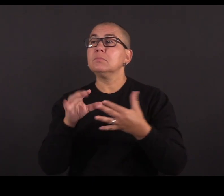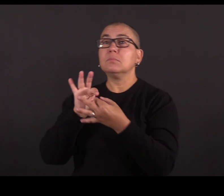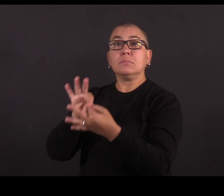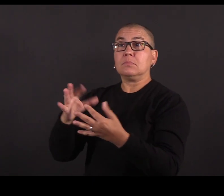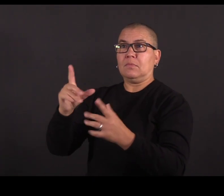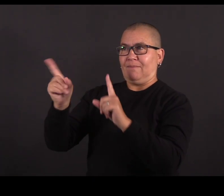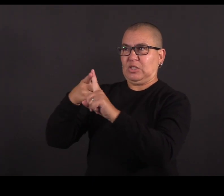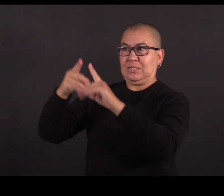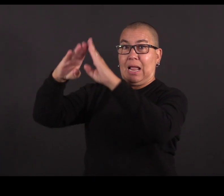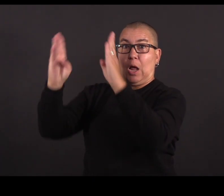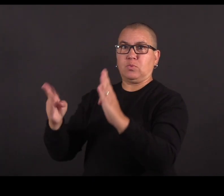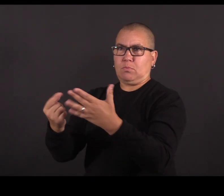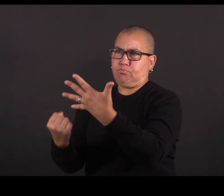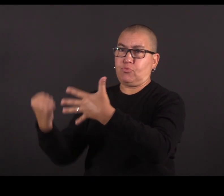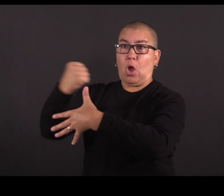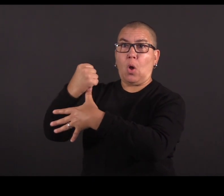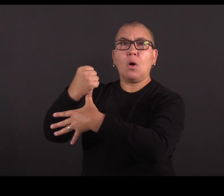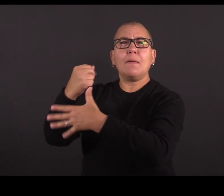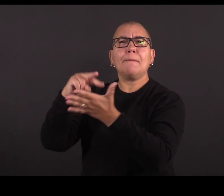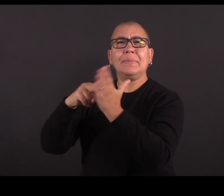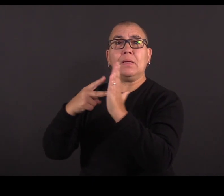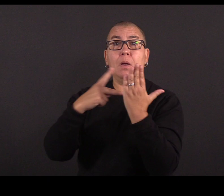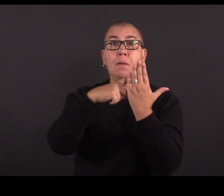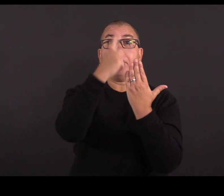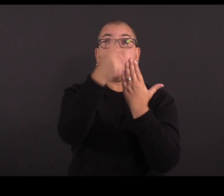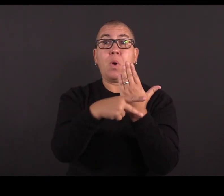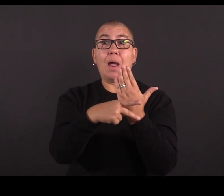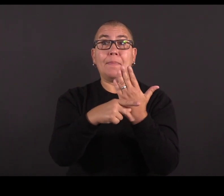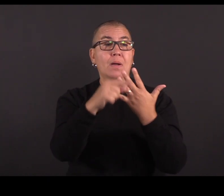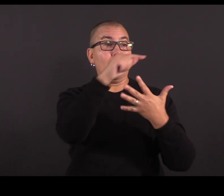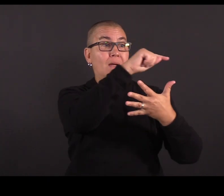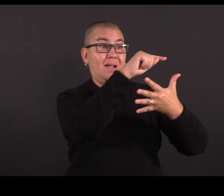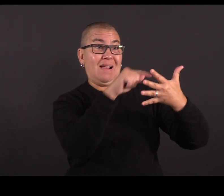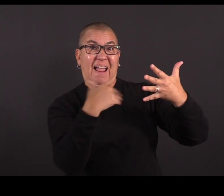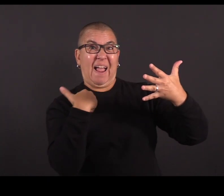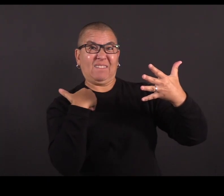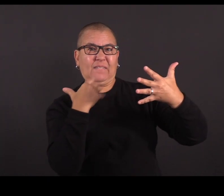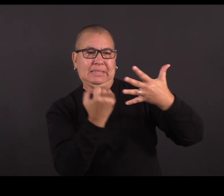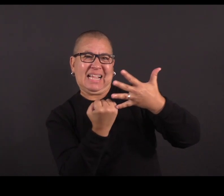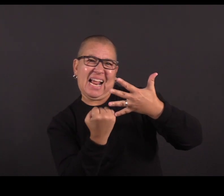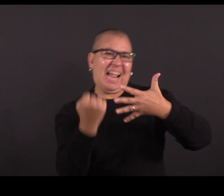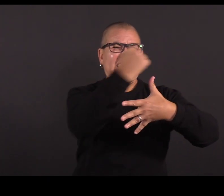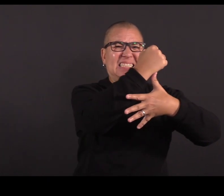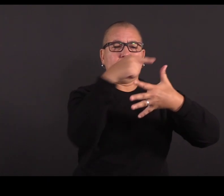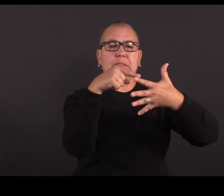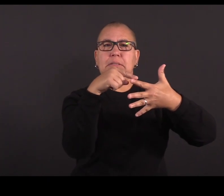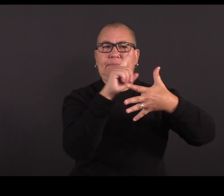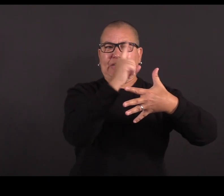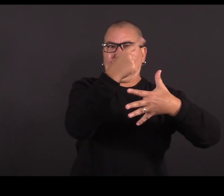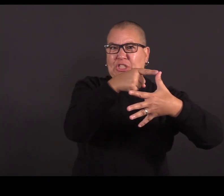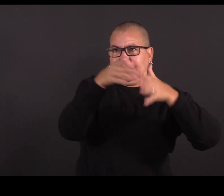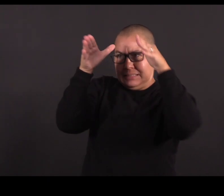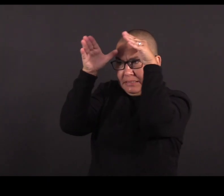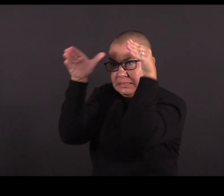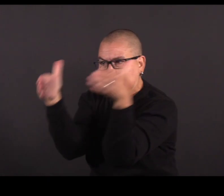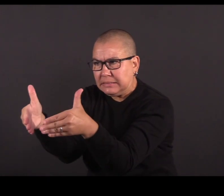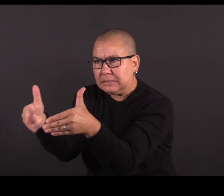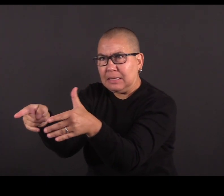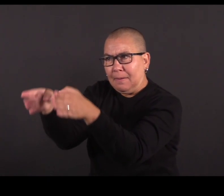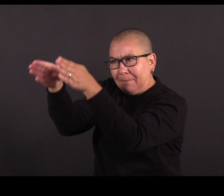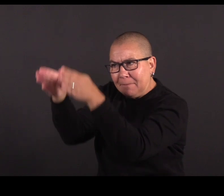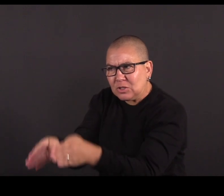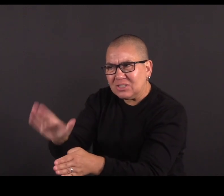means that programs should be low barrier and flexible to address the individual's needs of